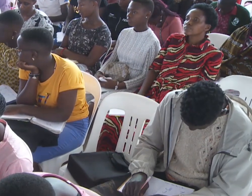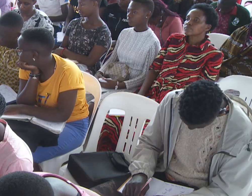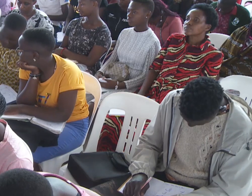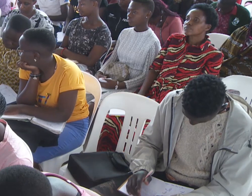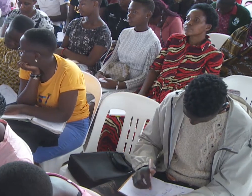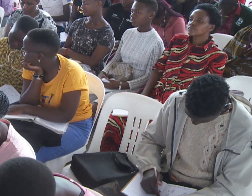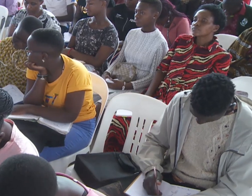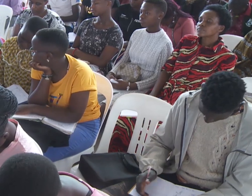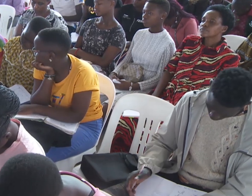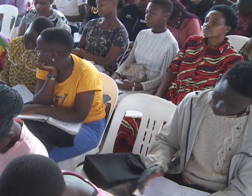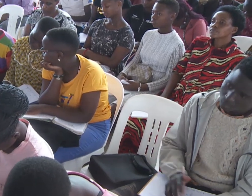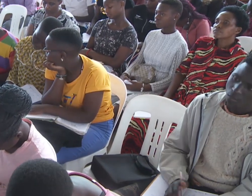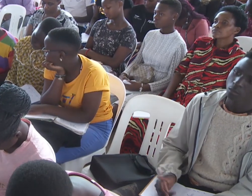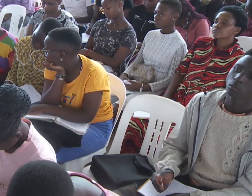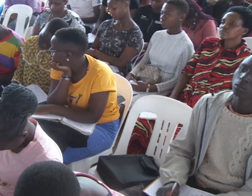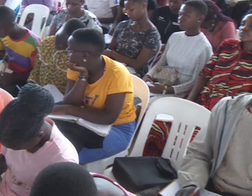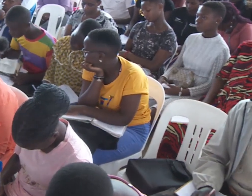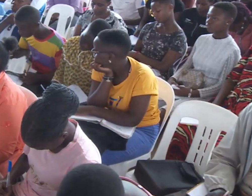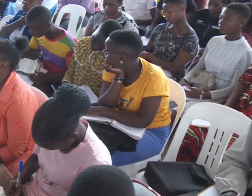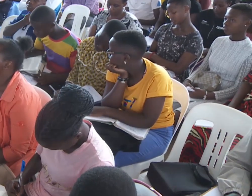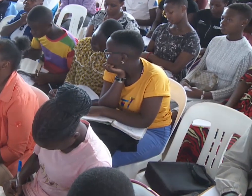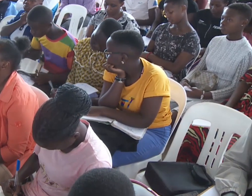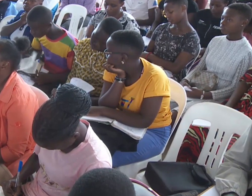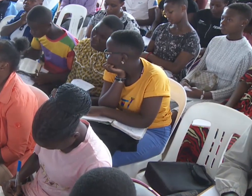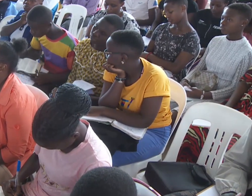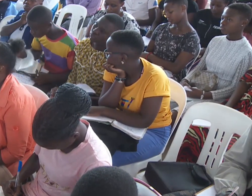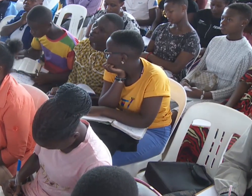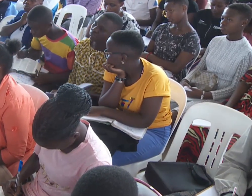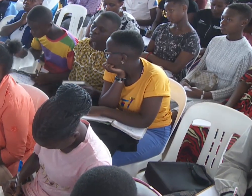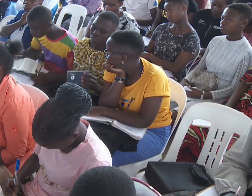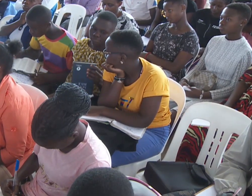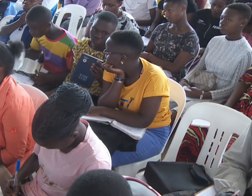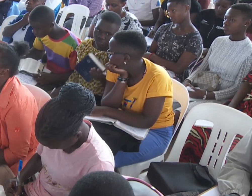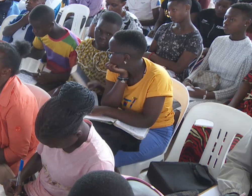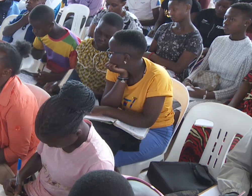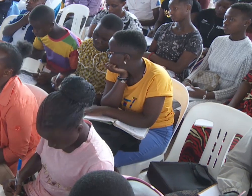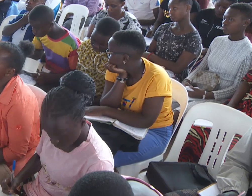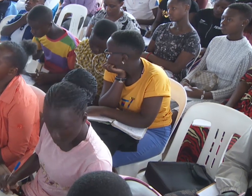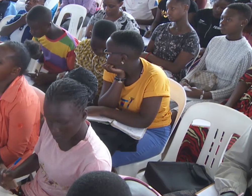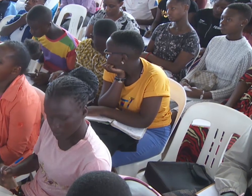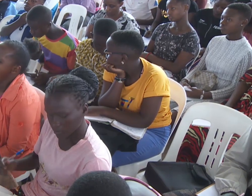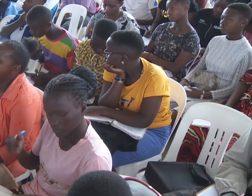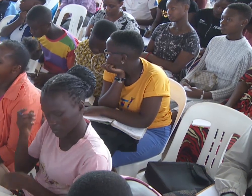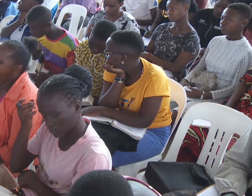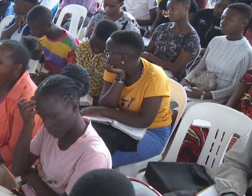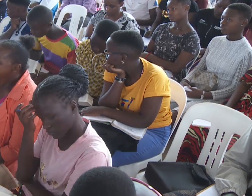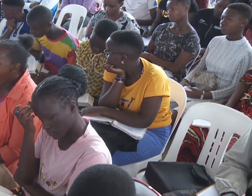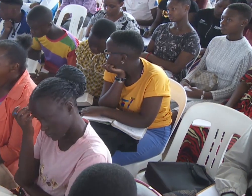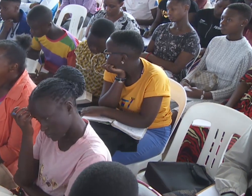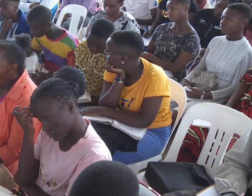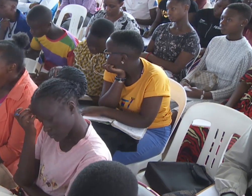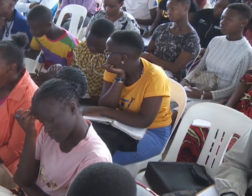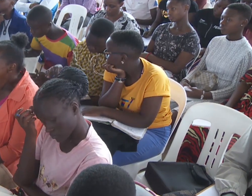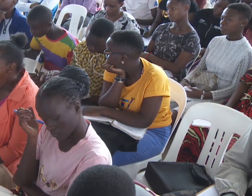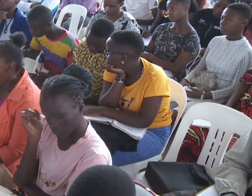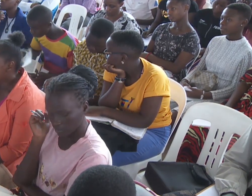mugumu. And you just pretend that me I'm strong since childhood. Waliyo embeera ejjanga esukka okutegeera kwo. There is a situation that is beyond your understanding.